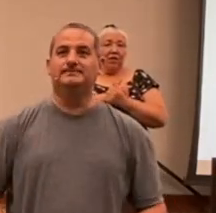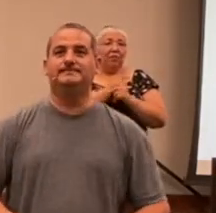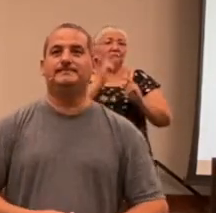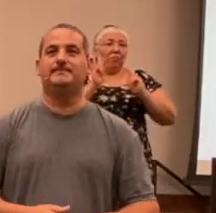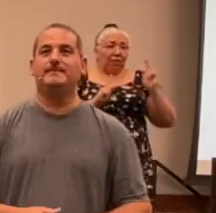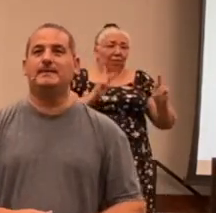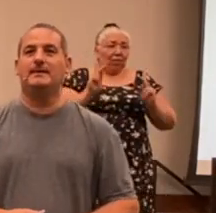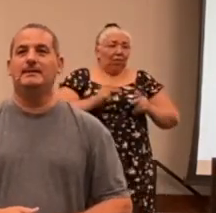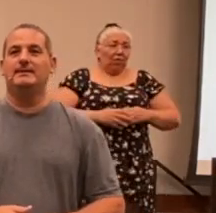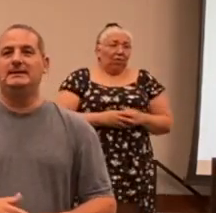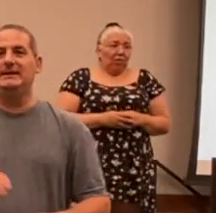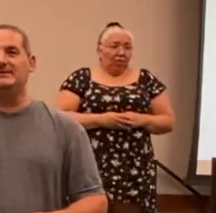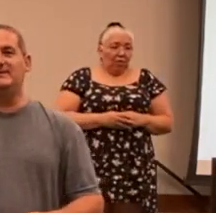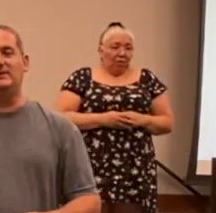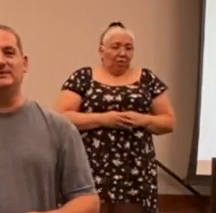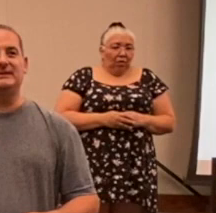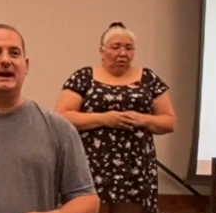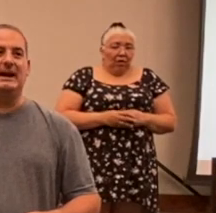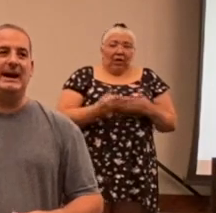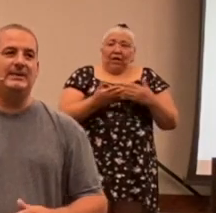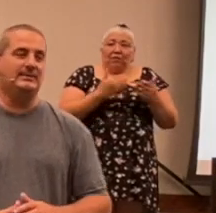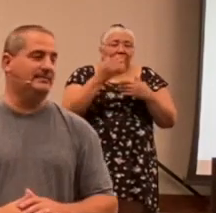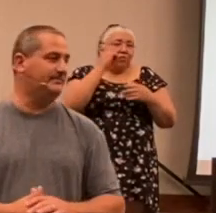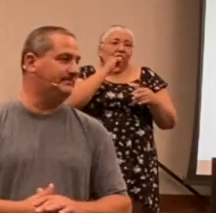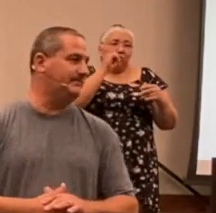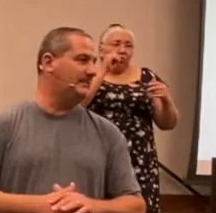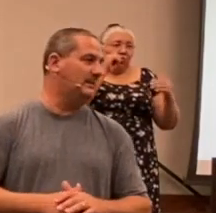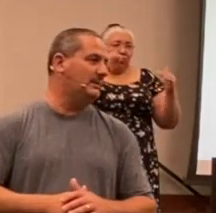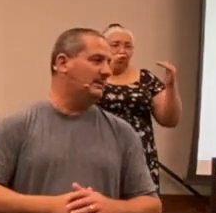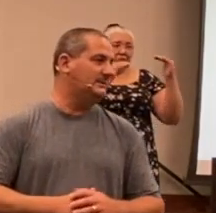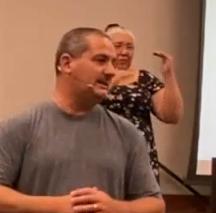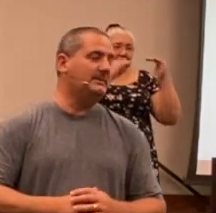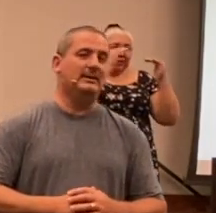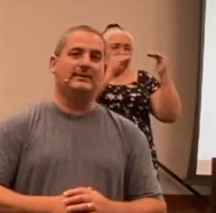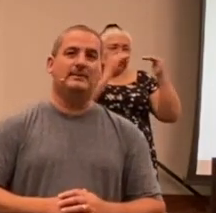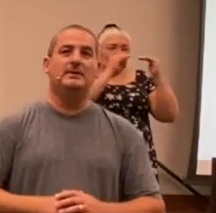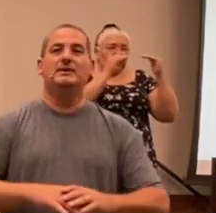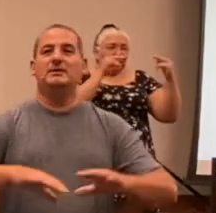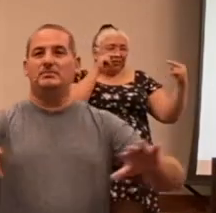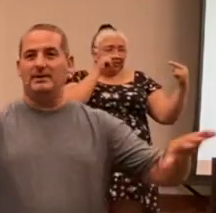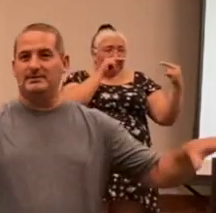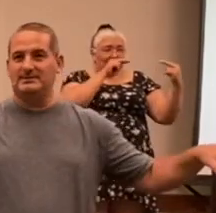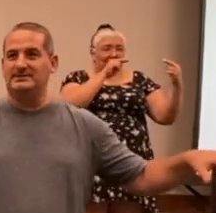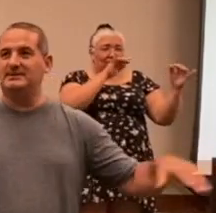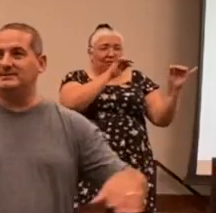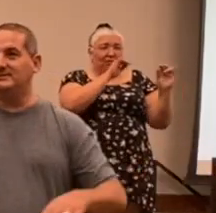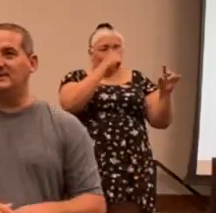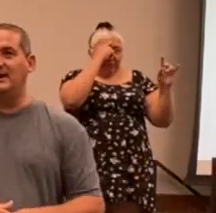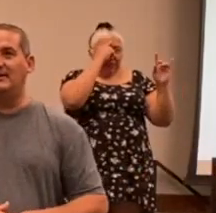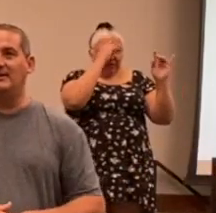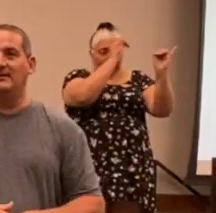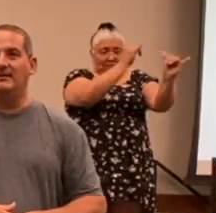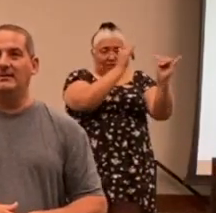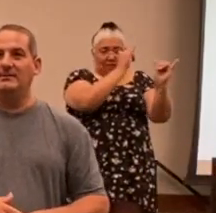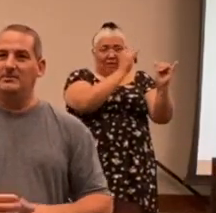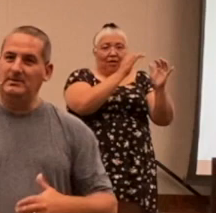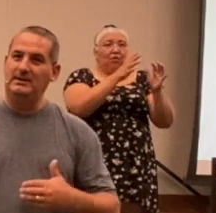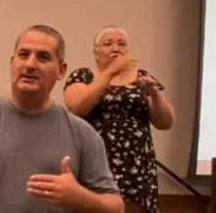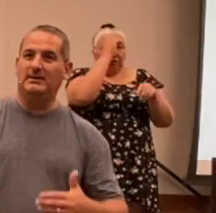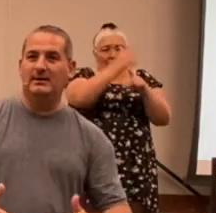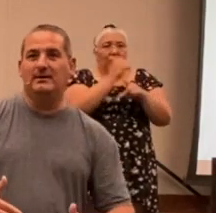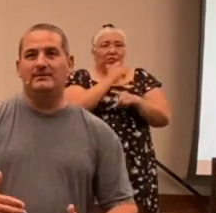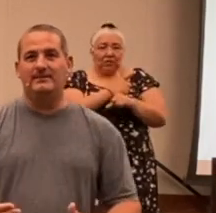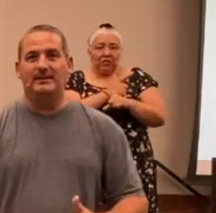people. Even if you don't see eye to eye with them. It's time to love them. Your brothers and sisters, right?